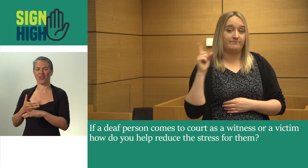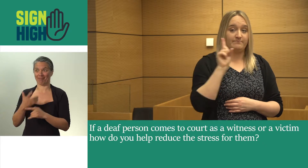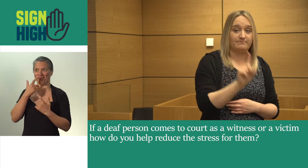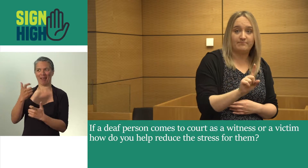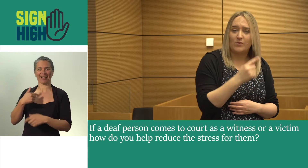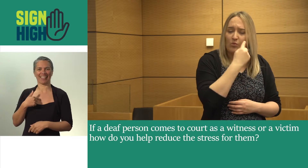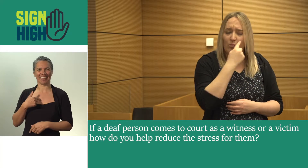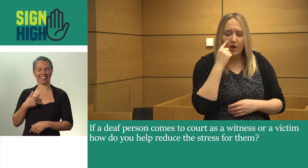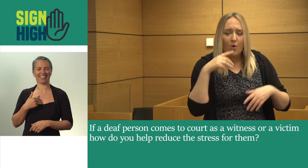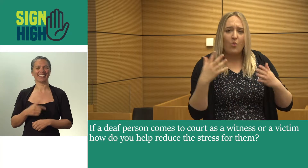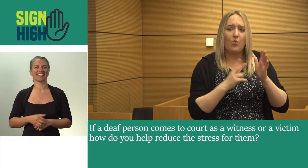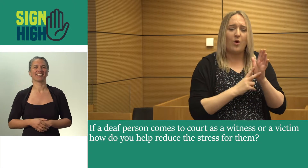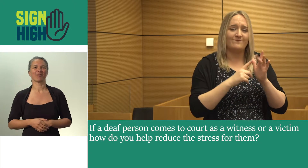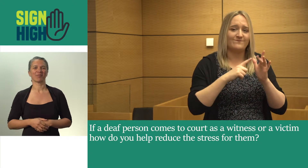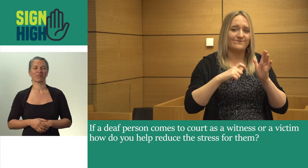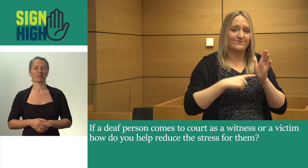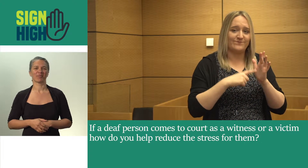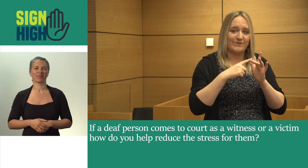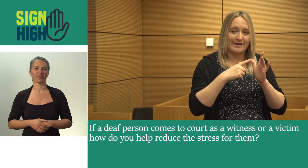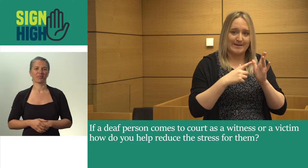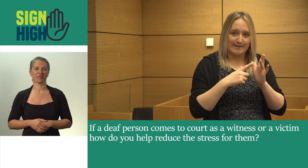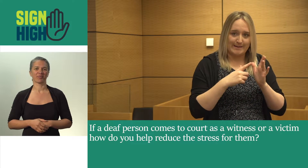If a deaf person comes to court as a witness or a victim,